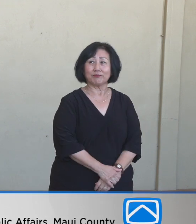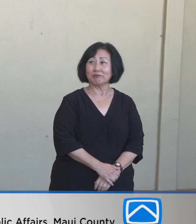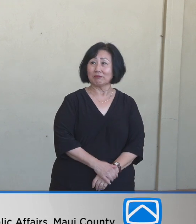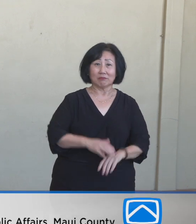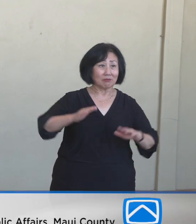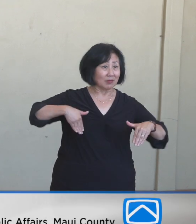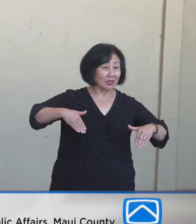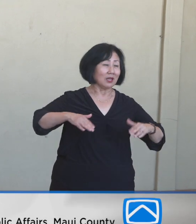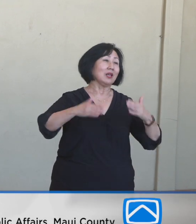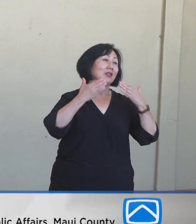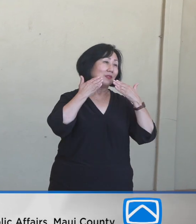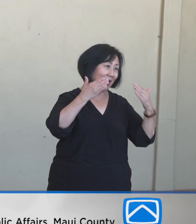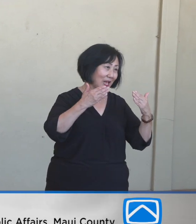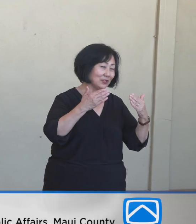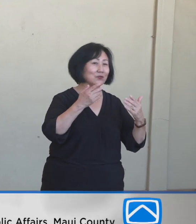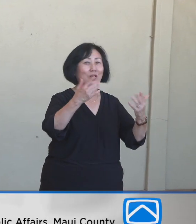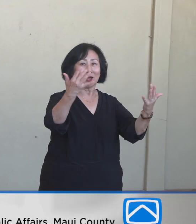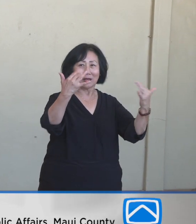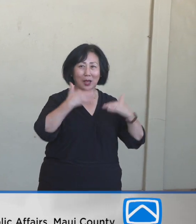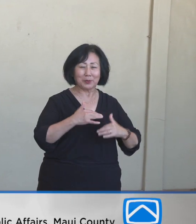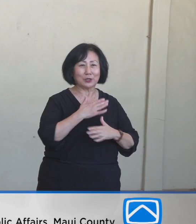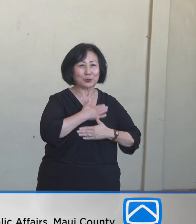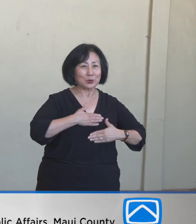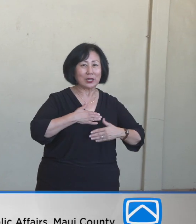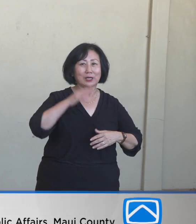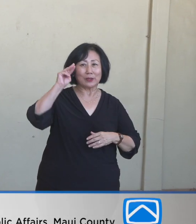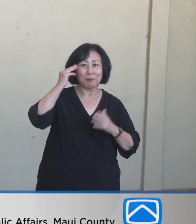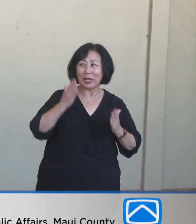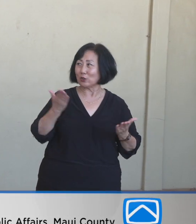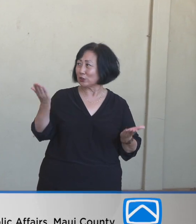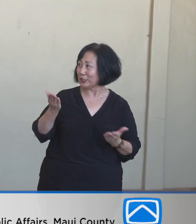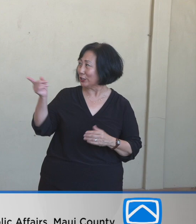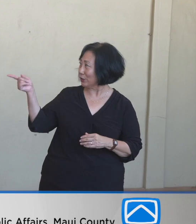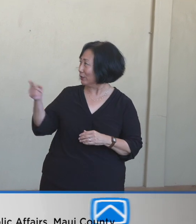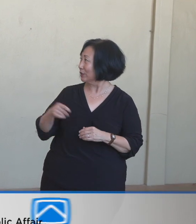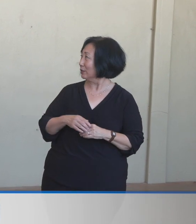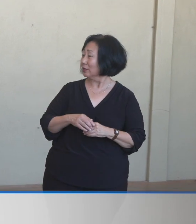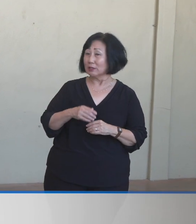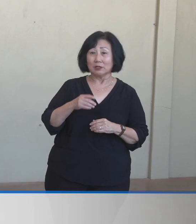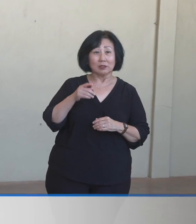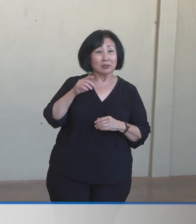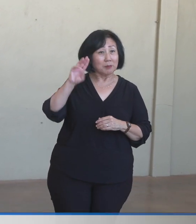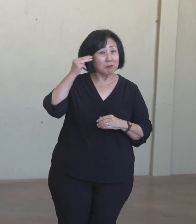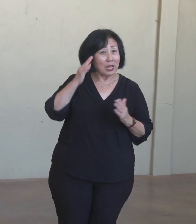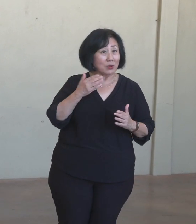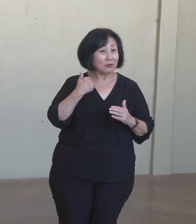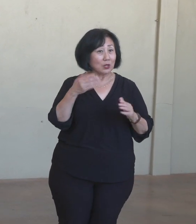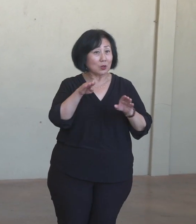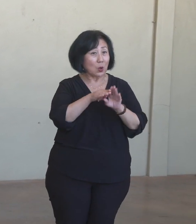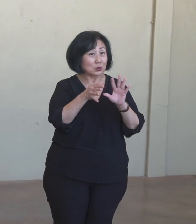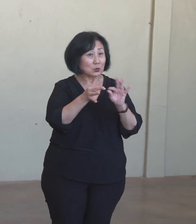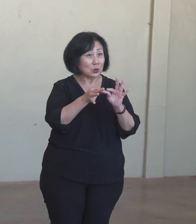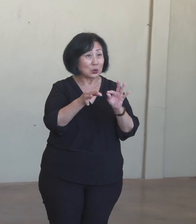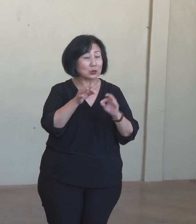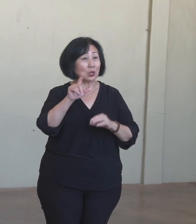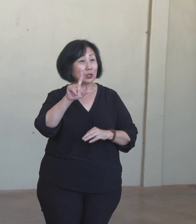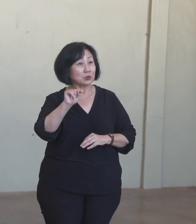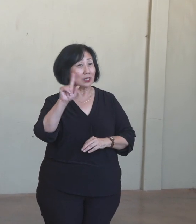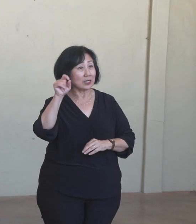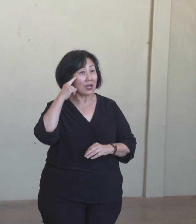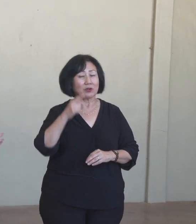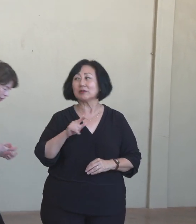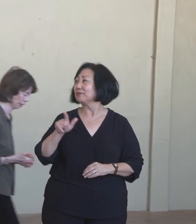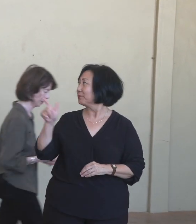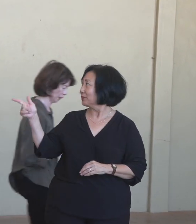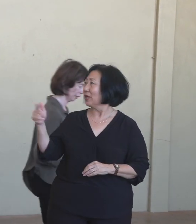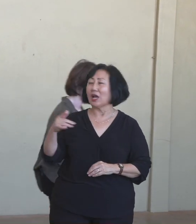Okay, other than that, thank you all very much for coming. Appreciate the mayors here. Mayor, do you have any closing words, or Lieutenant Governor? Sure, yeah, I just wanted to say a